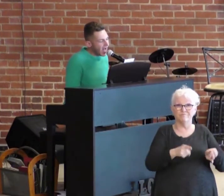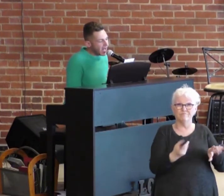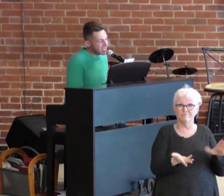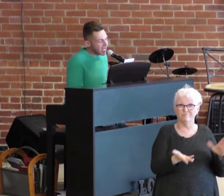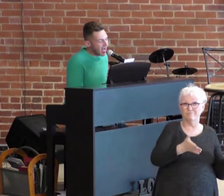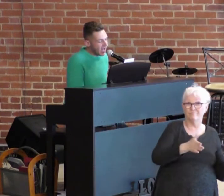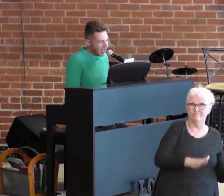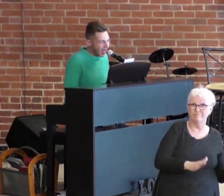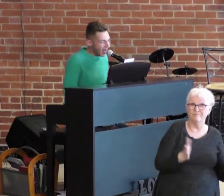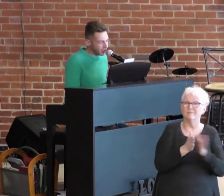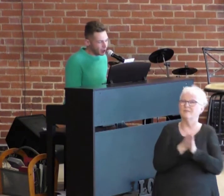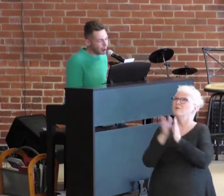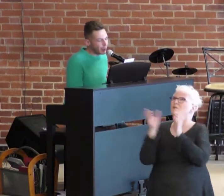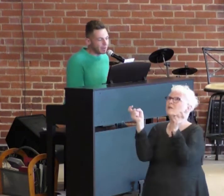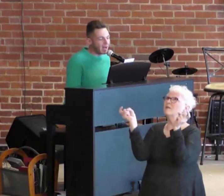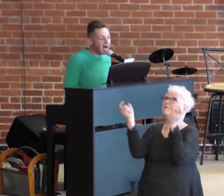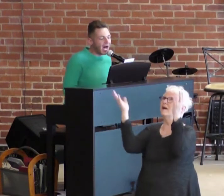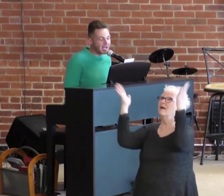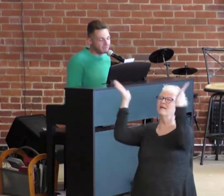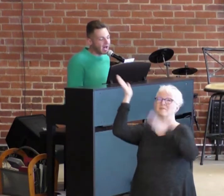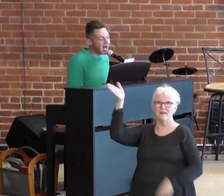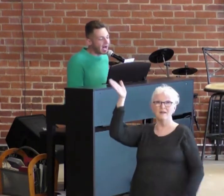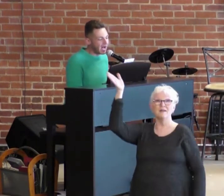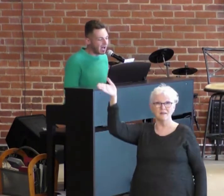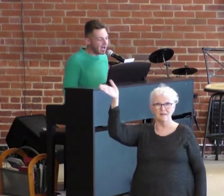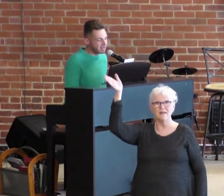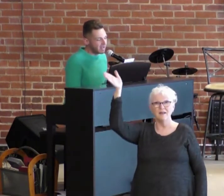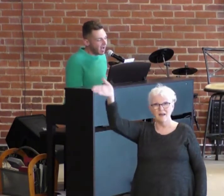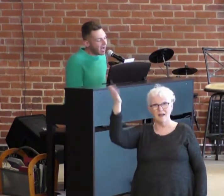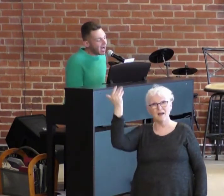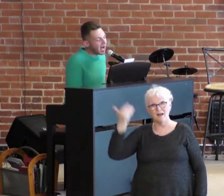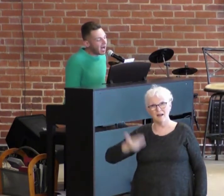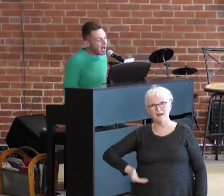when I die. Hallelujah, by and by.